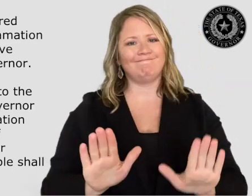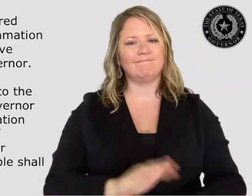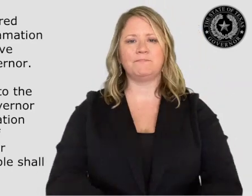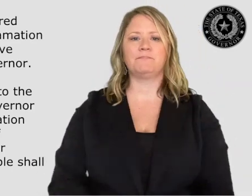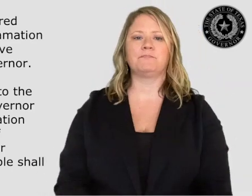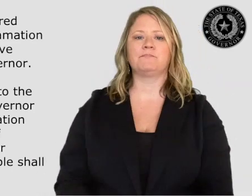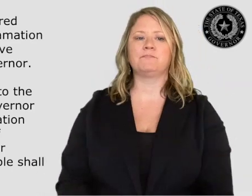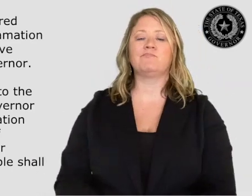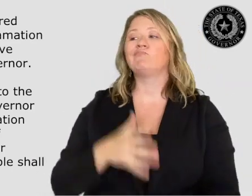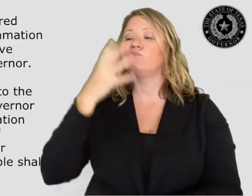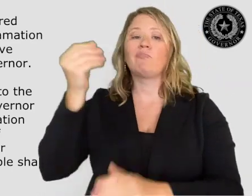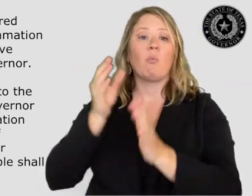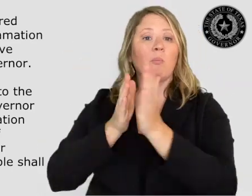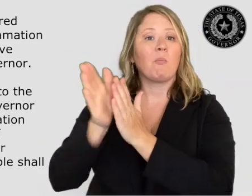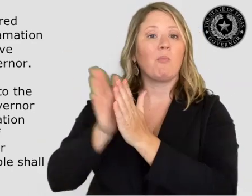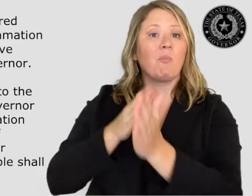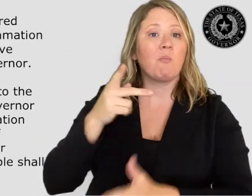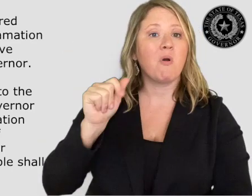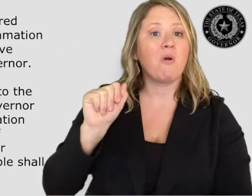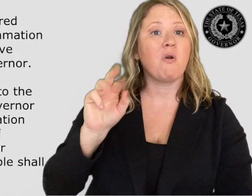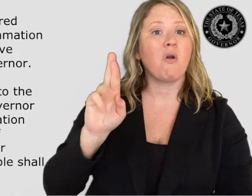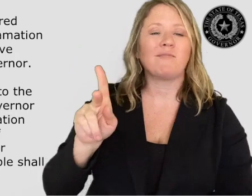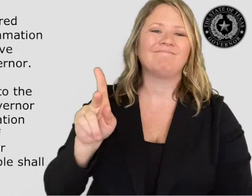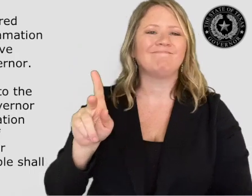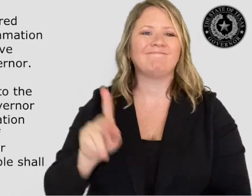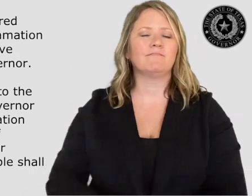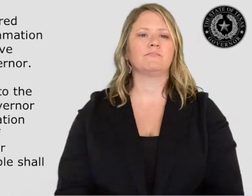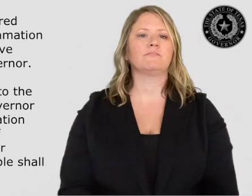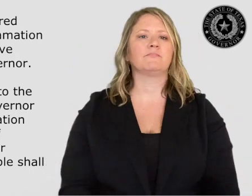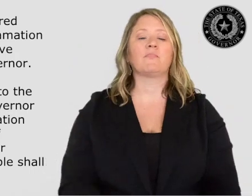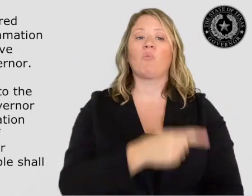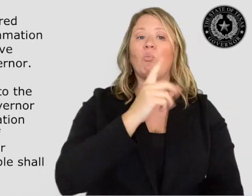that people shall avoid visiting.